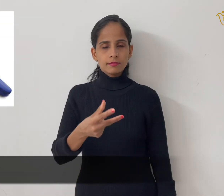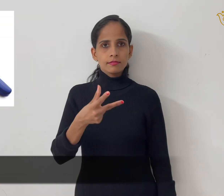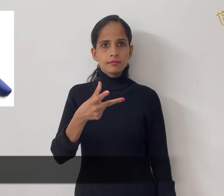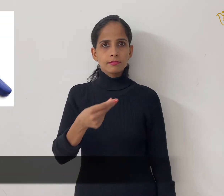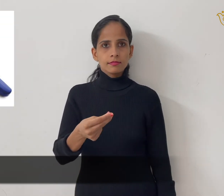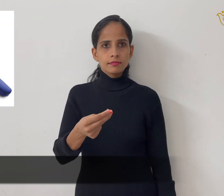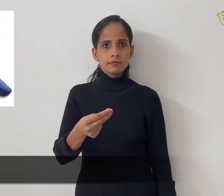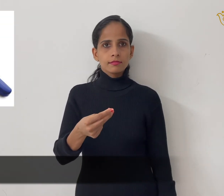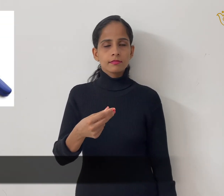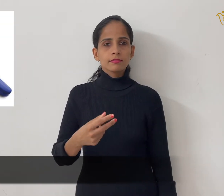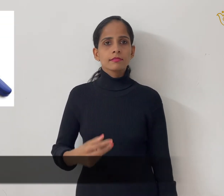lighter.